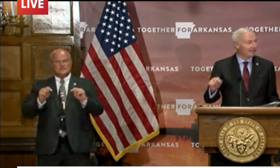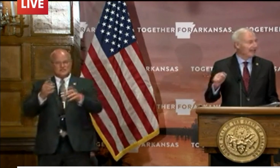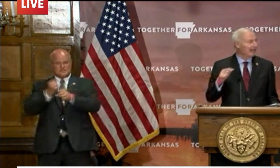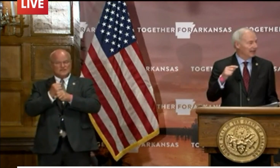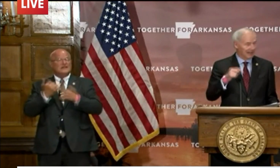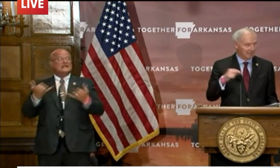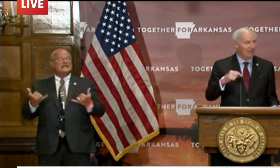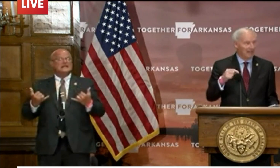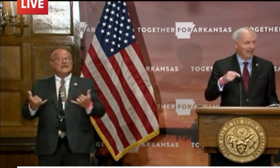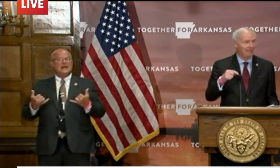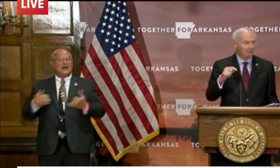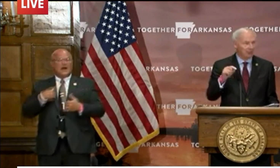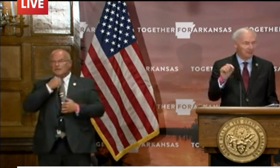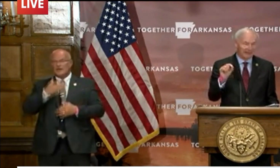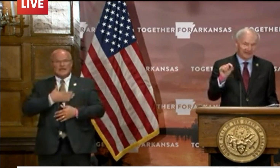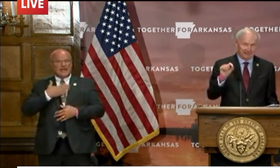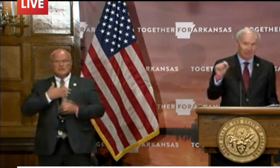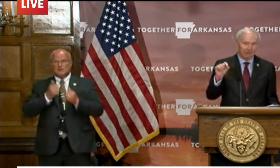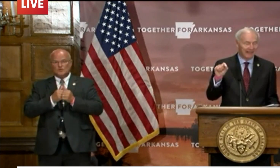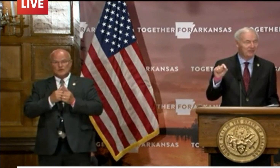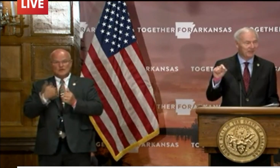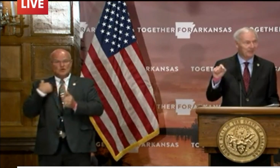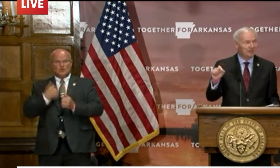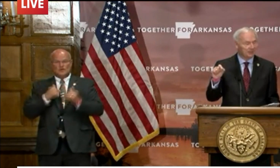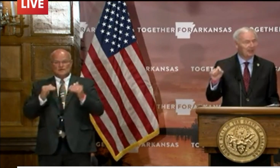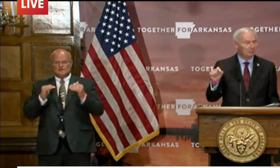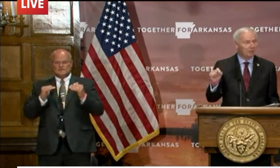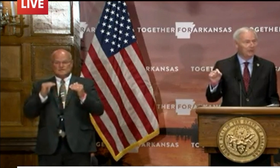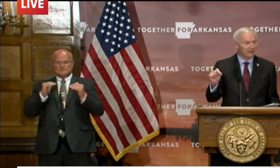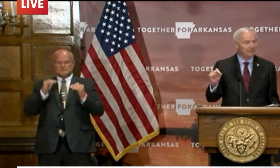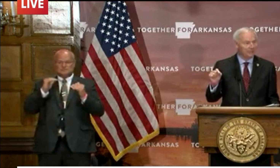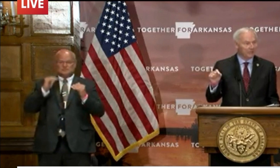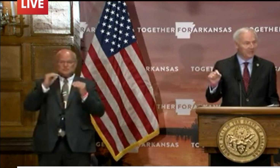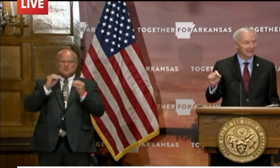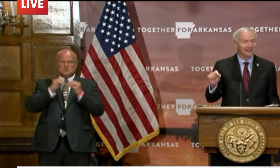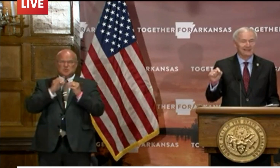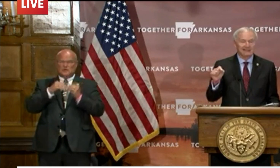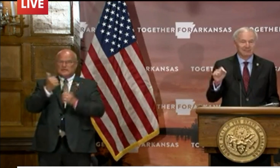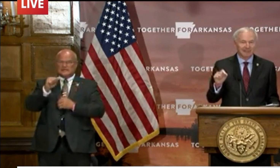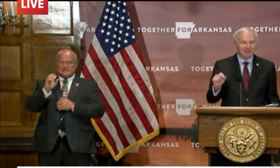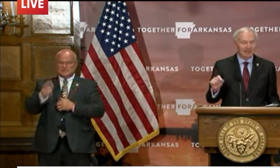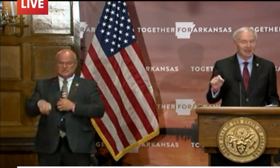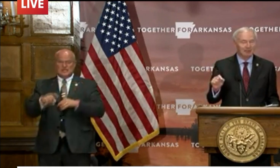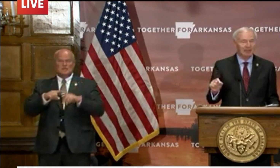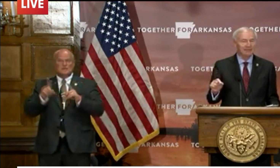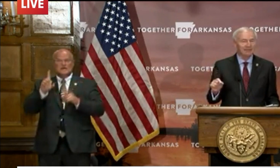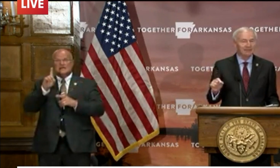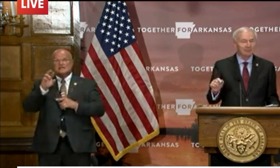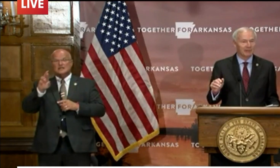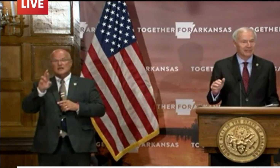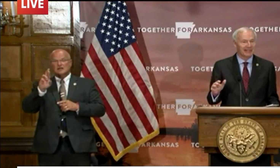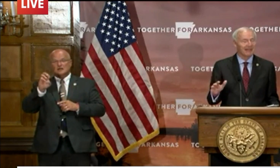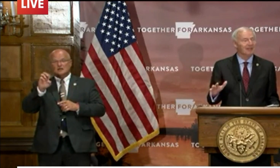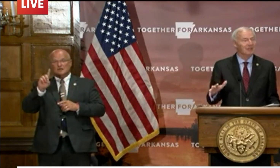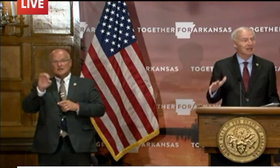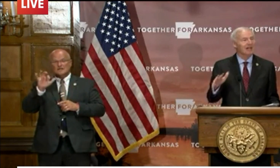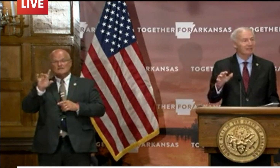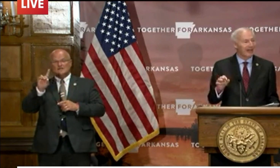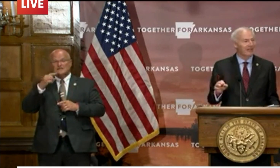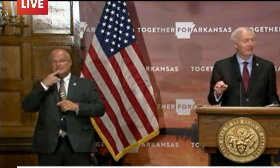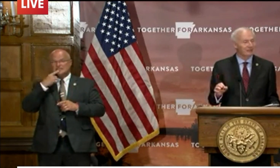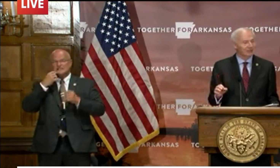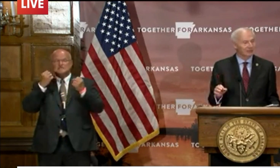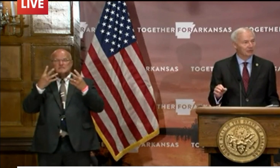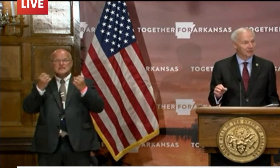achieve. Now, I'm not happy with the fact that we've edged up a little bit more than 10%. But as Dr. Redfield points out, there's a